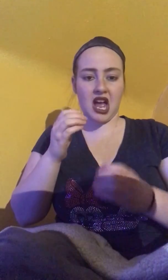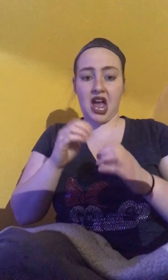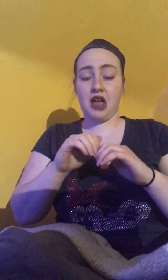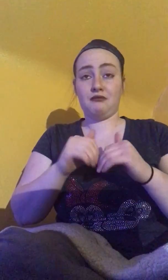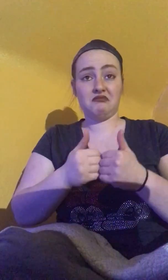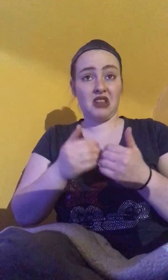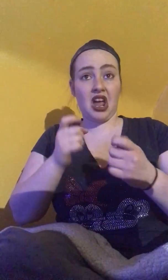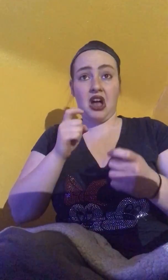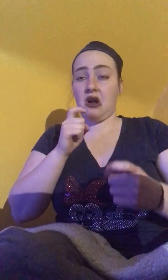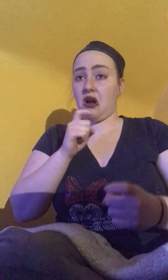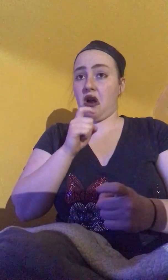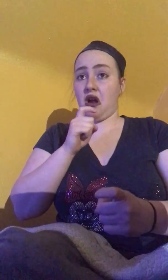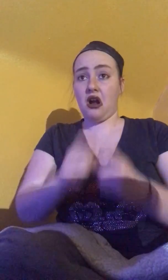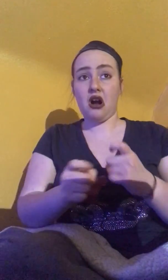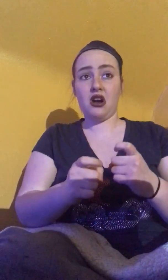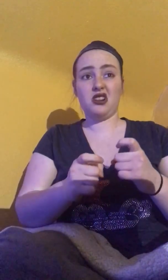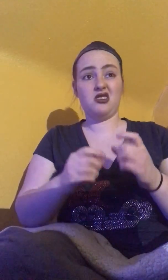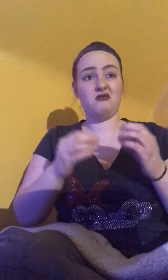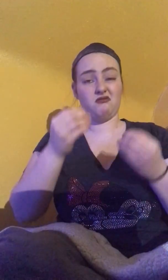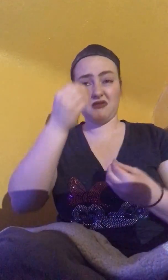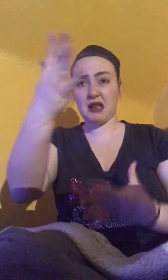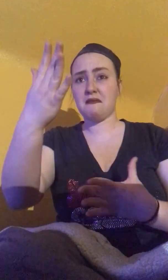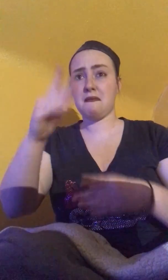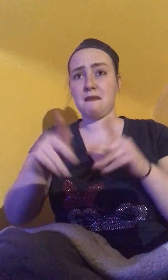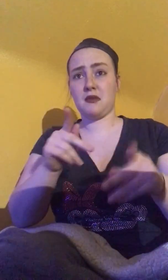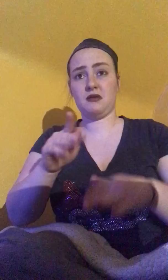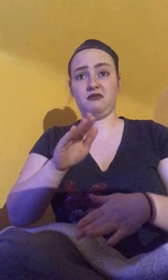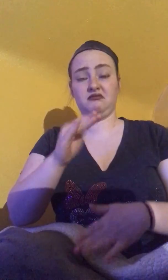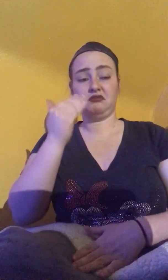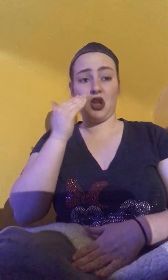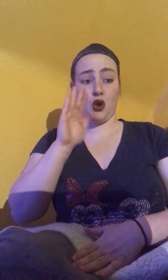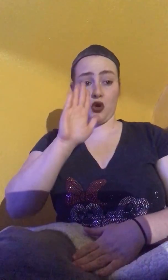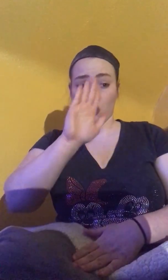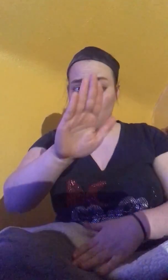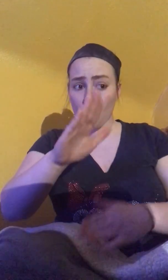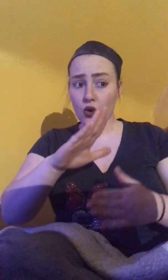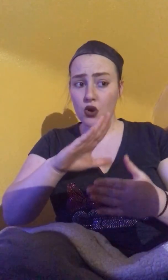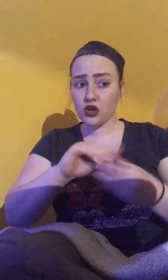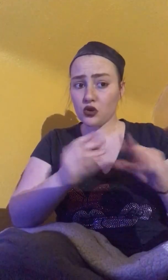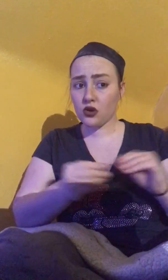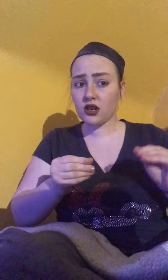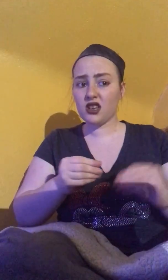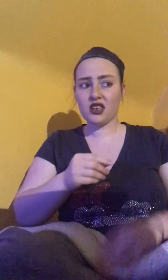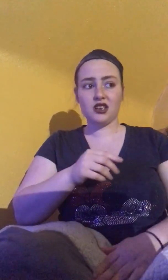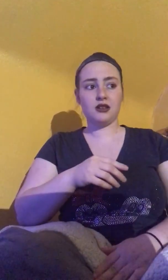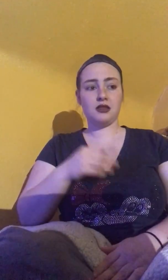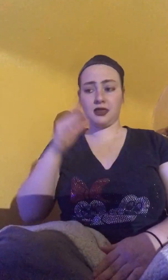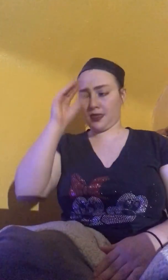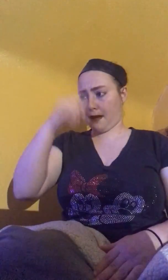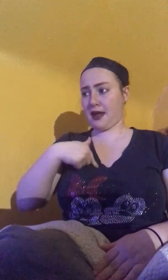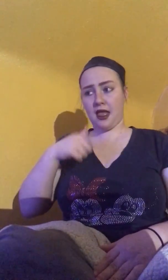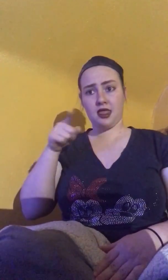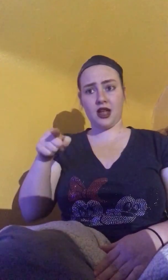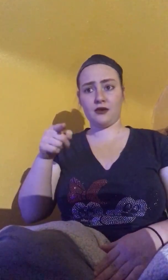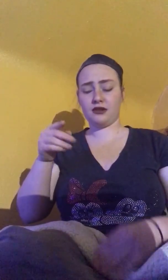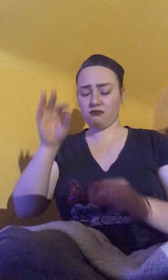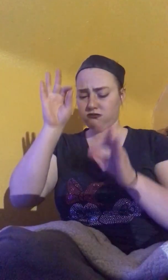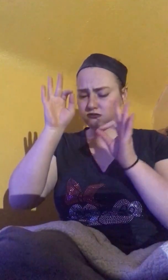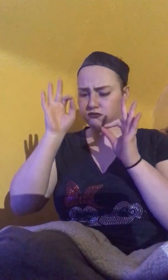and get vulnerable and share in front of people. And this guy found that that was the right opportunity for him to go over there and hit